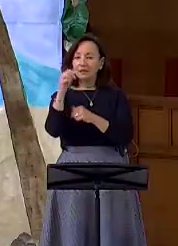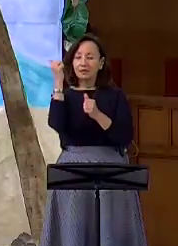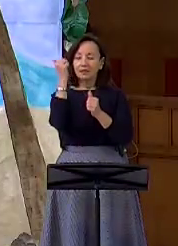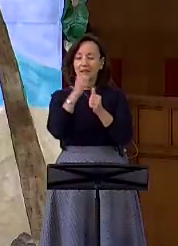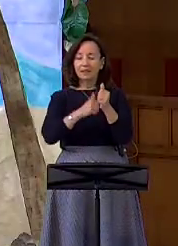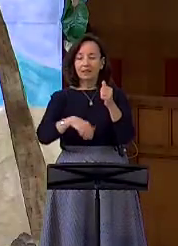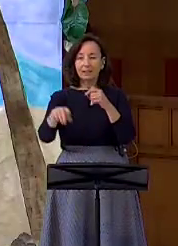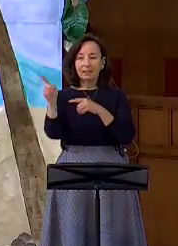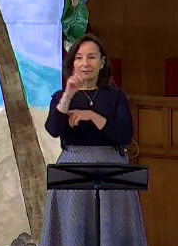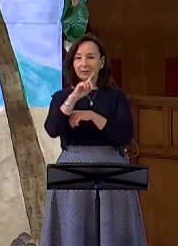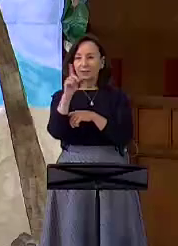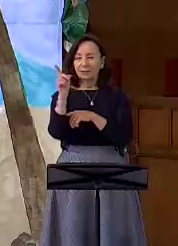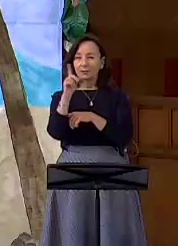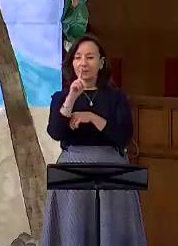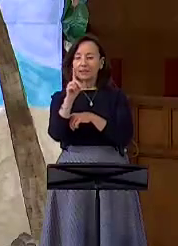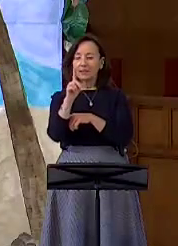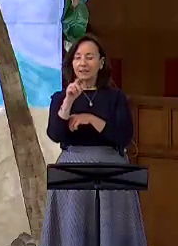everywhere,